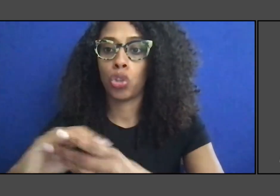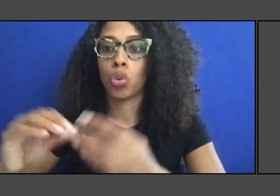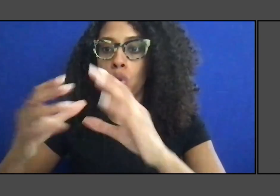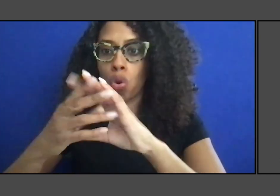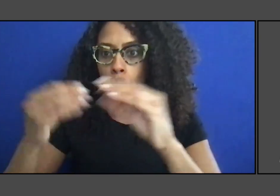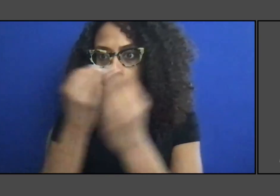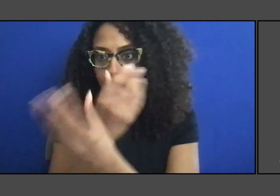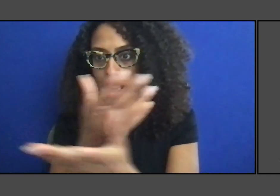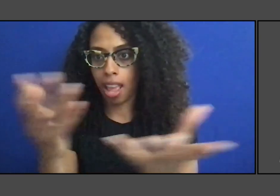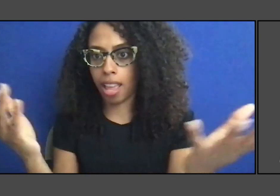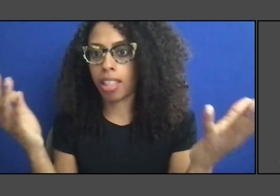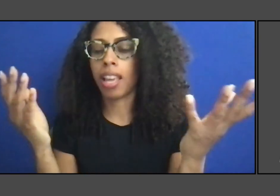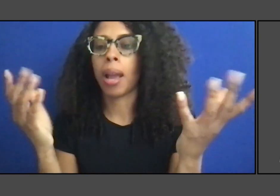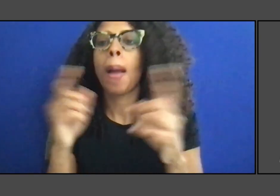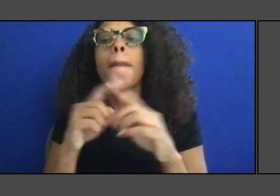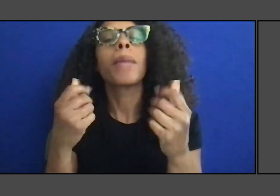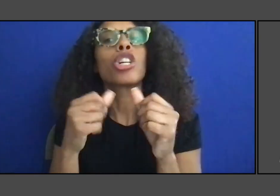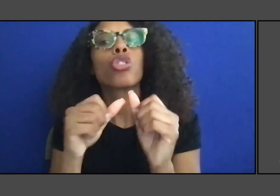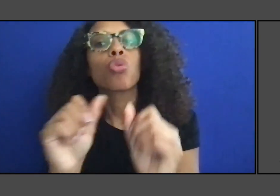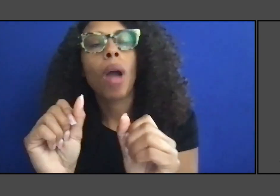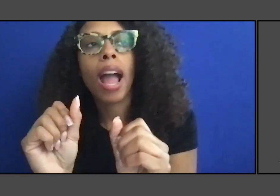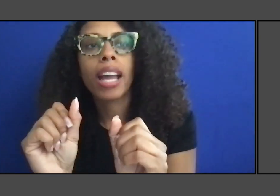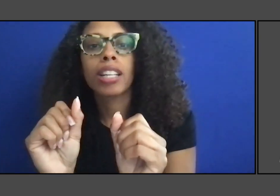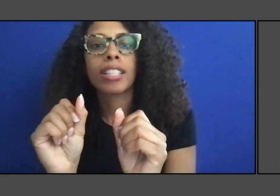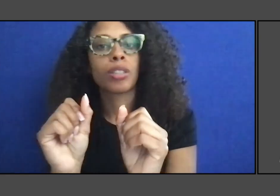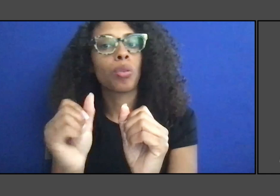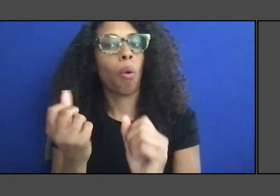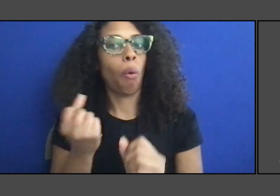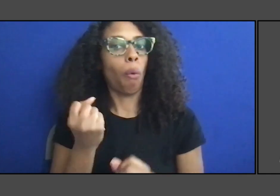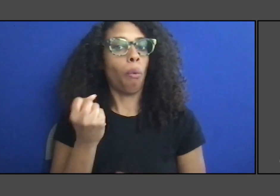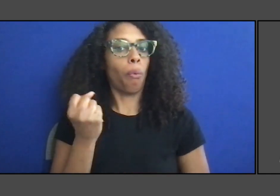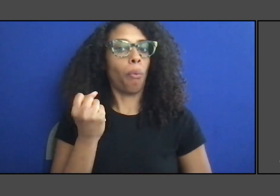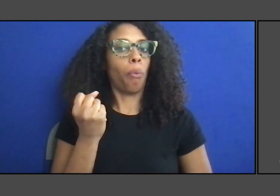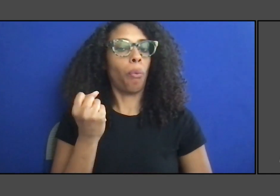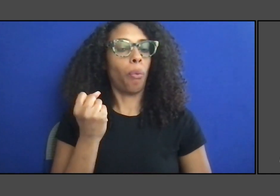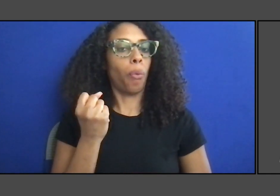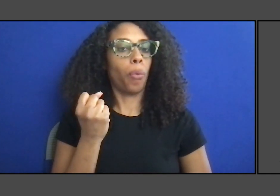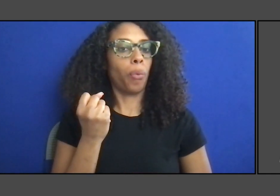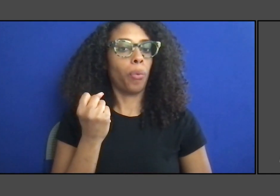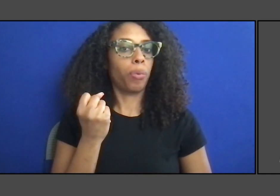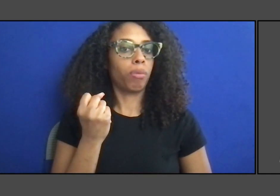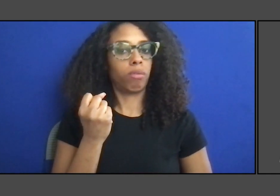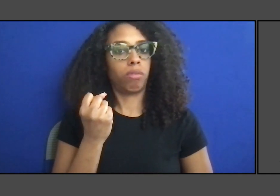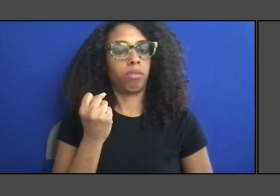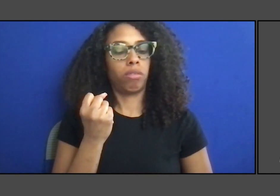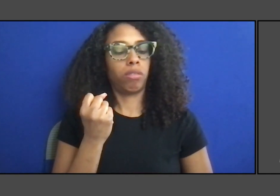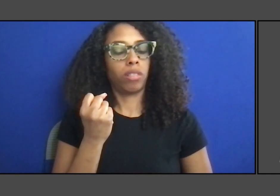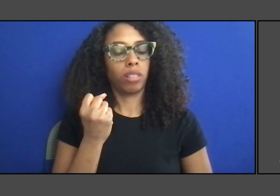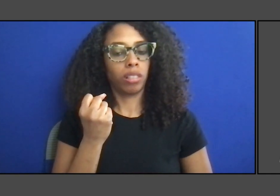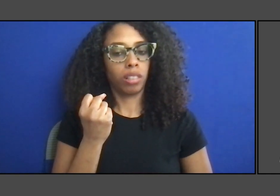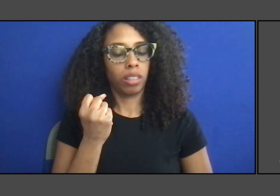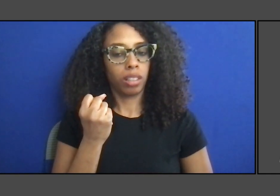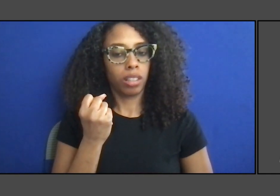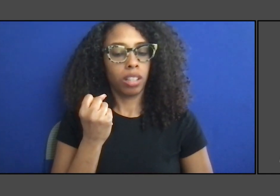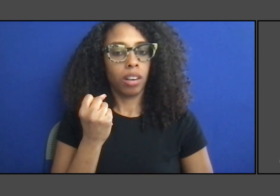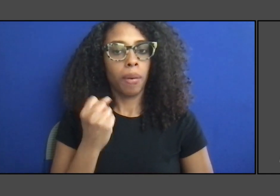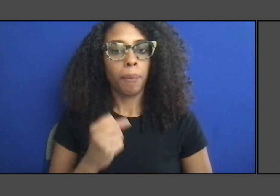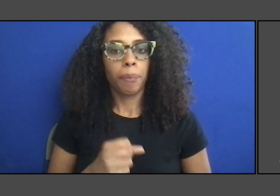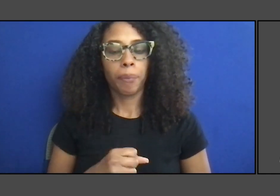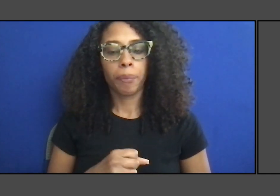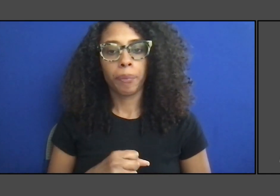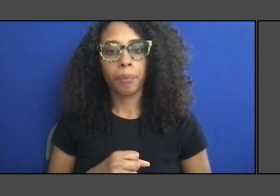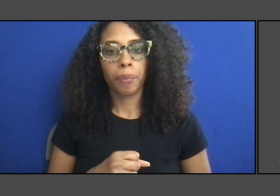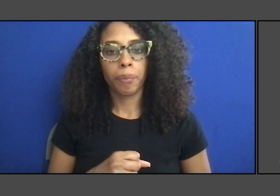hold a little bit, trying to make something of that is a very important thing for